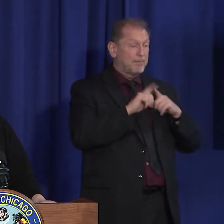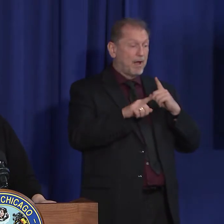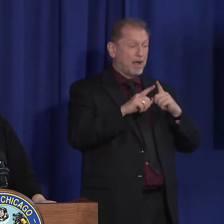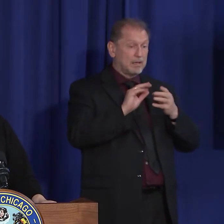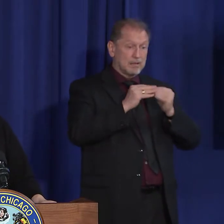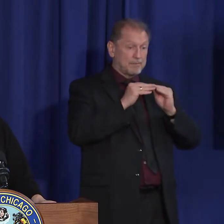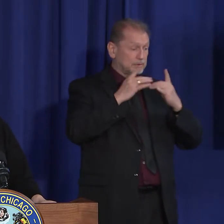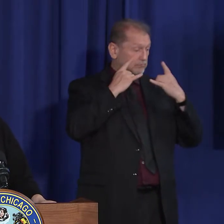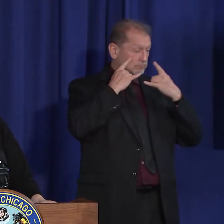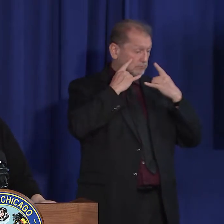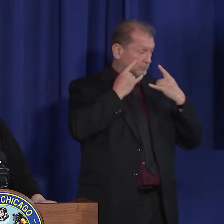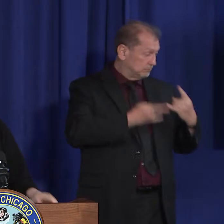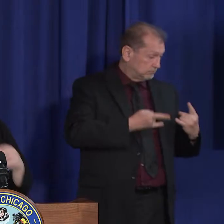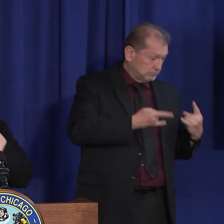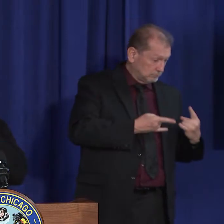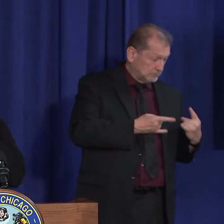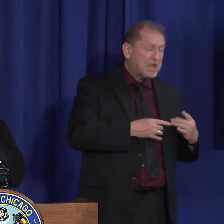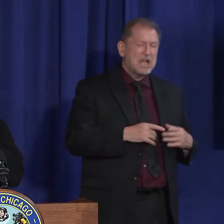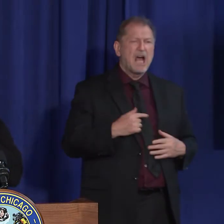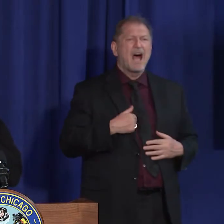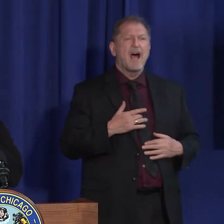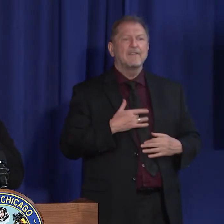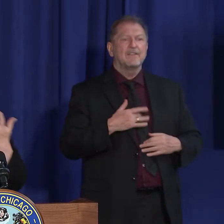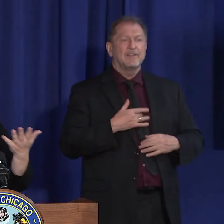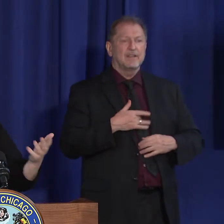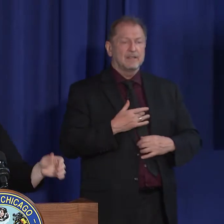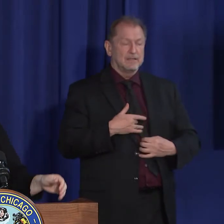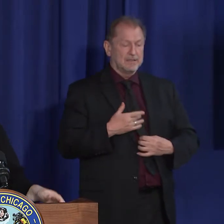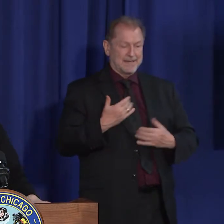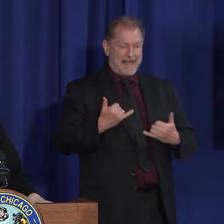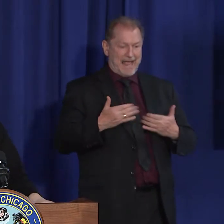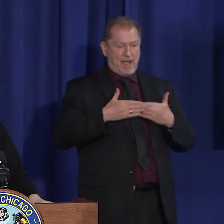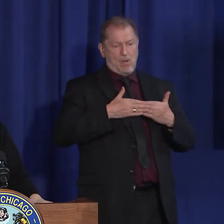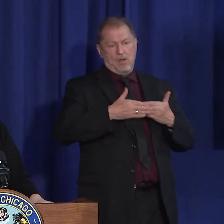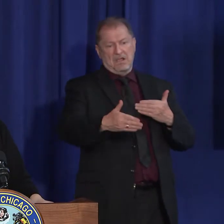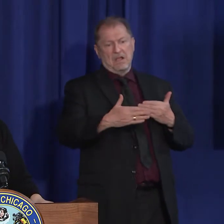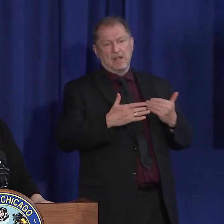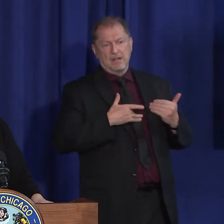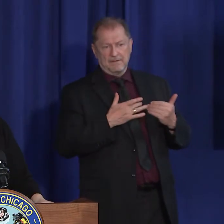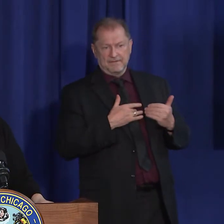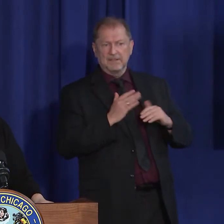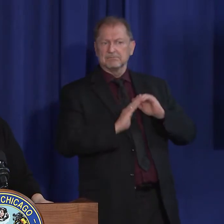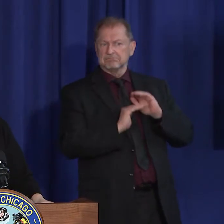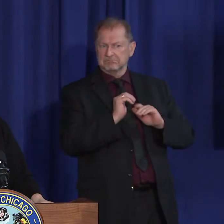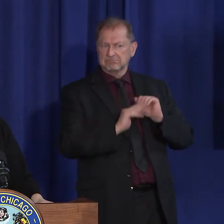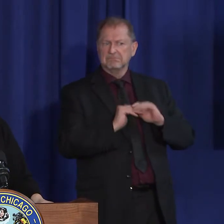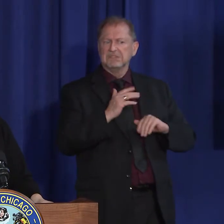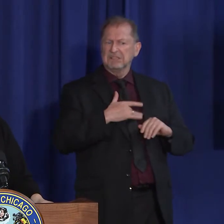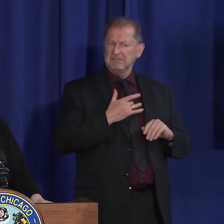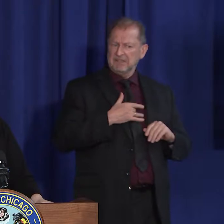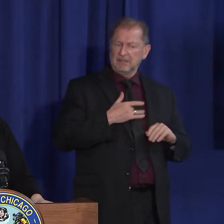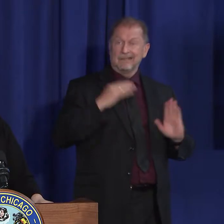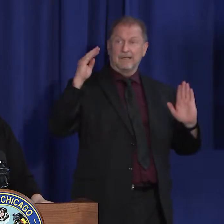expectation. I'm very confident that the next short while here is likely to be reasonably calm. We were hit very hard with